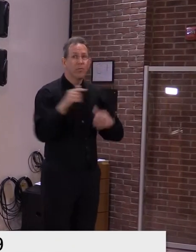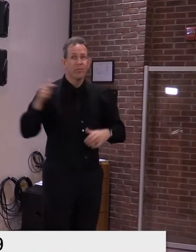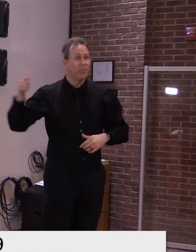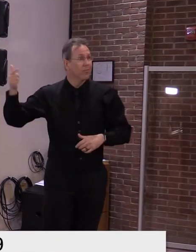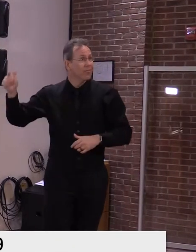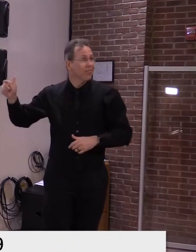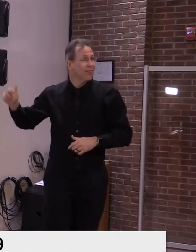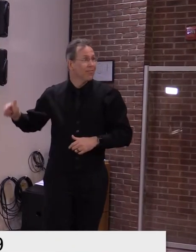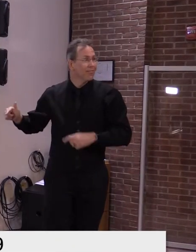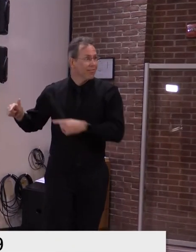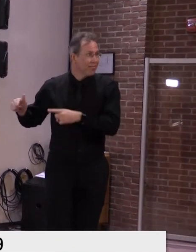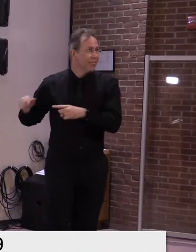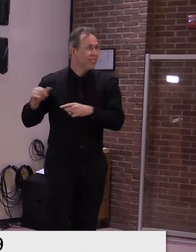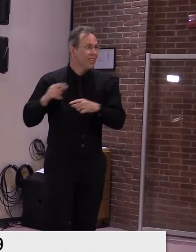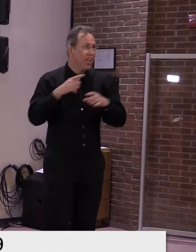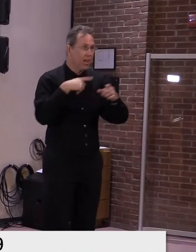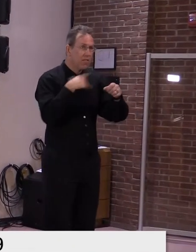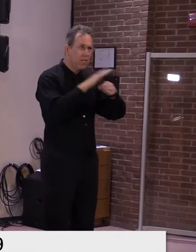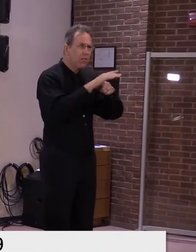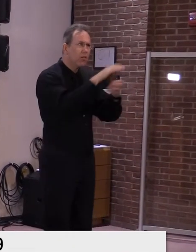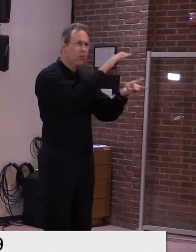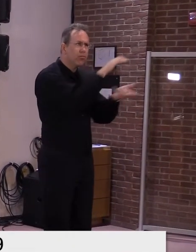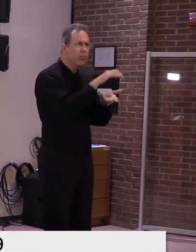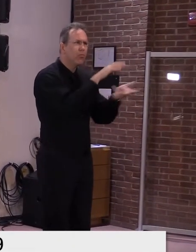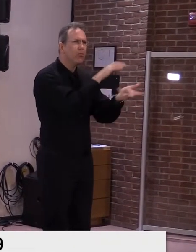should be able to get an appointment through those age bands.